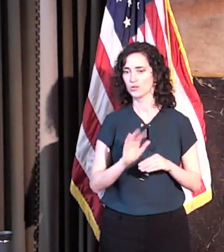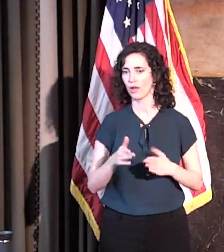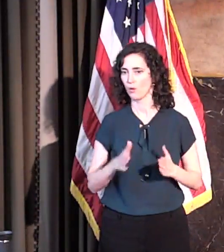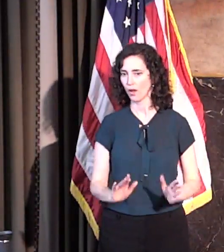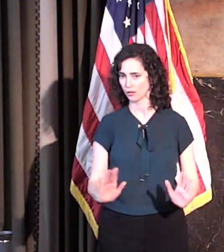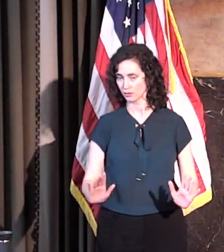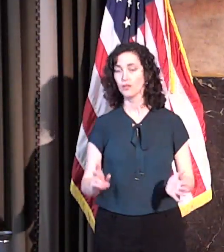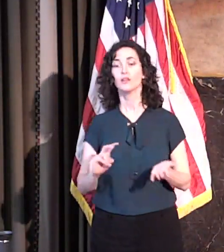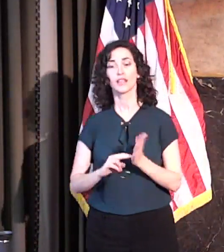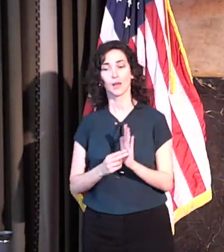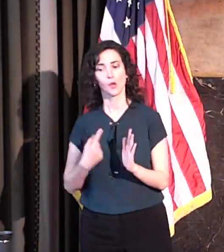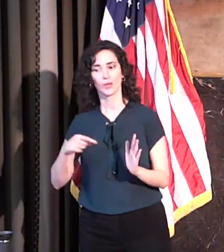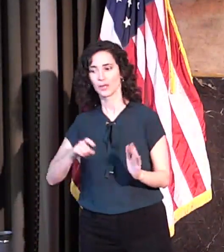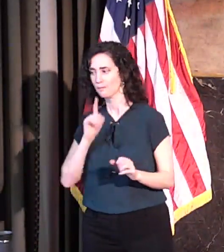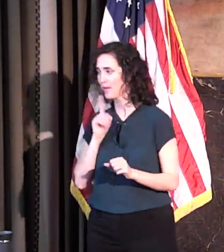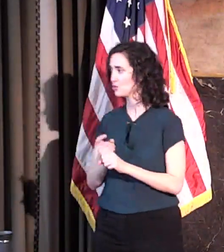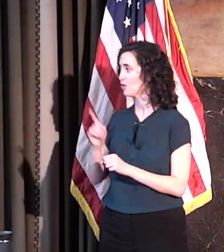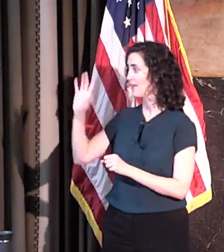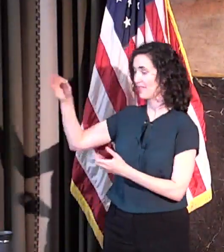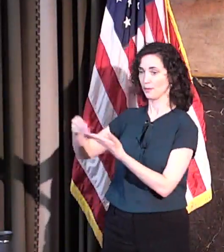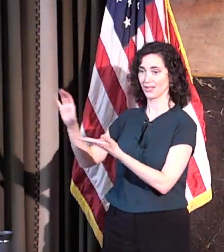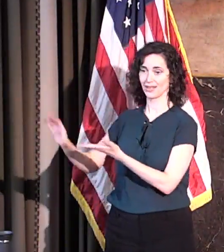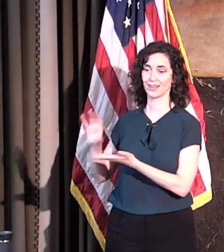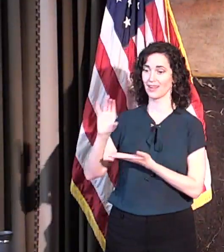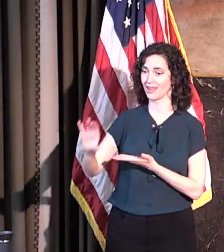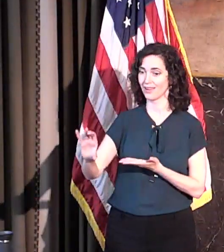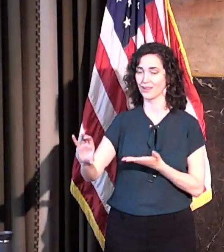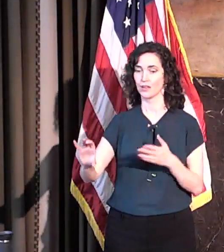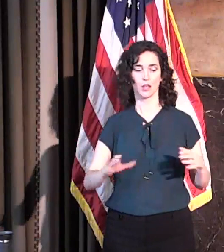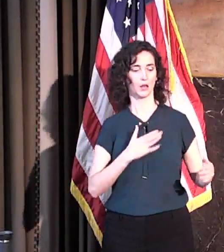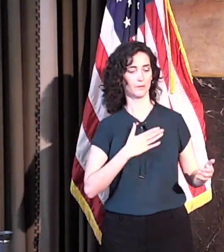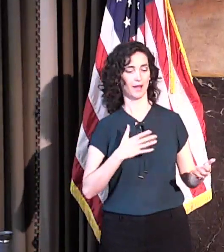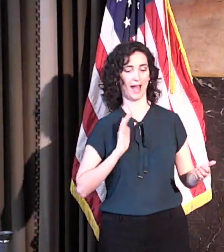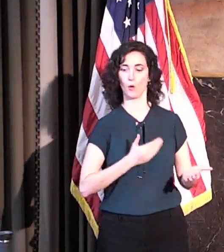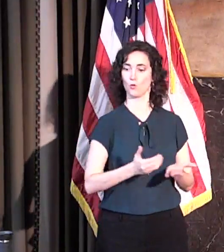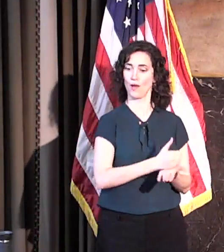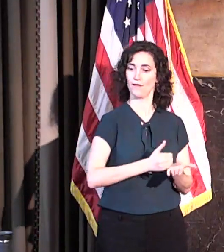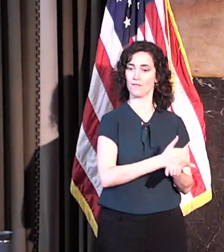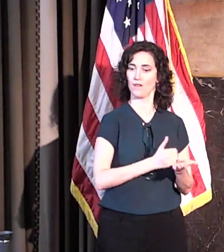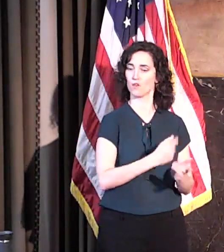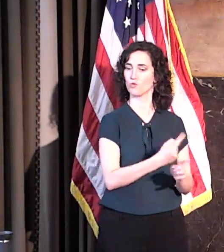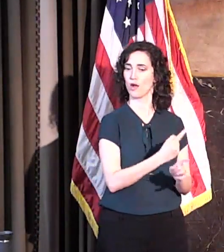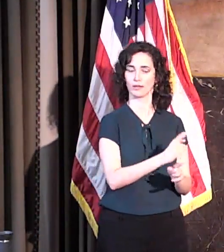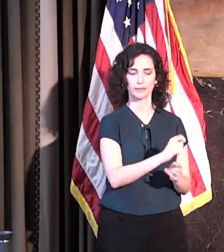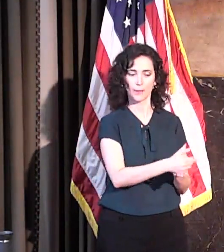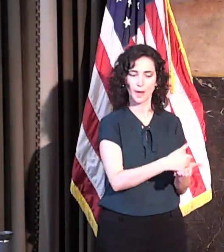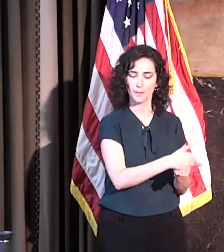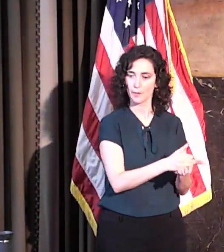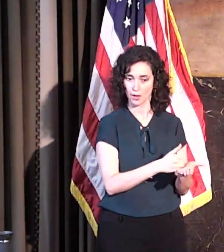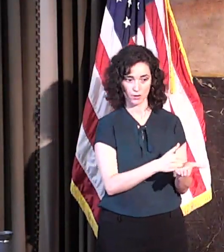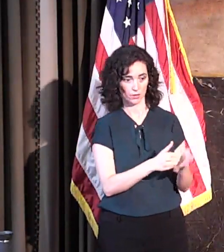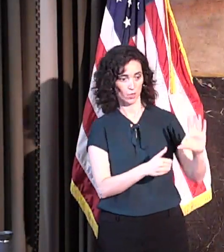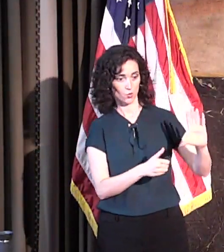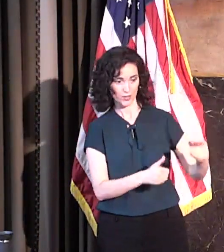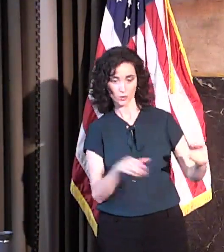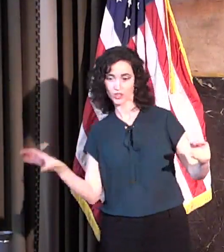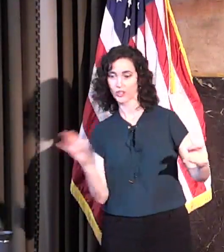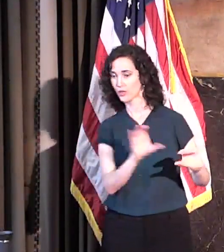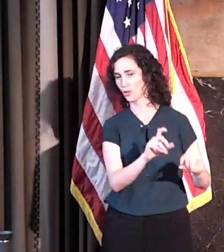be revenue neutral. I'm heartened by the fact that legislative leadership and for the most part, the authors of the various